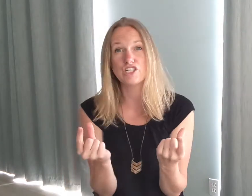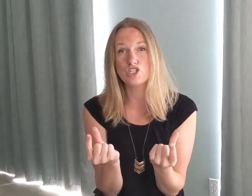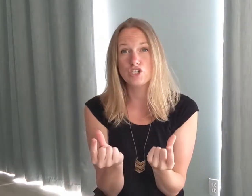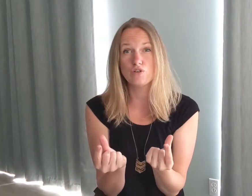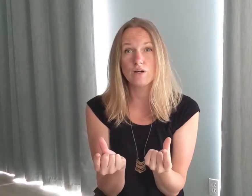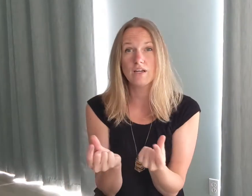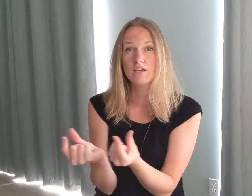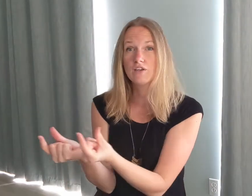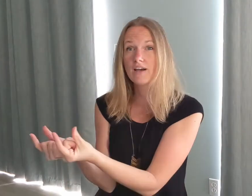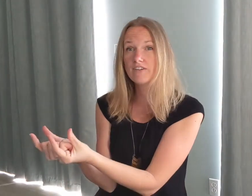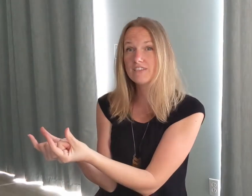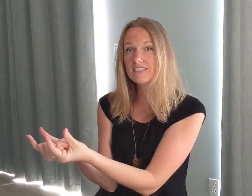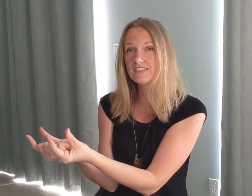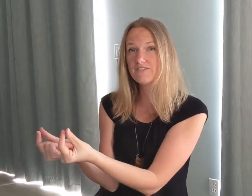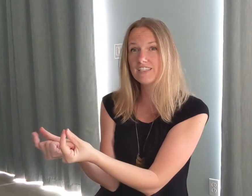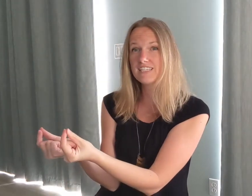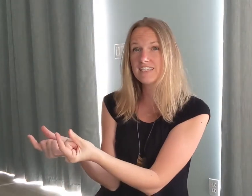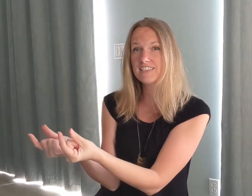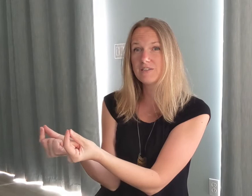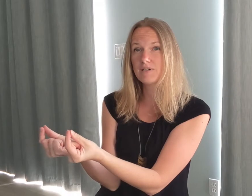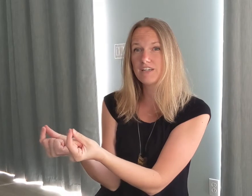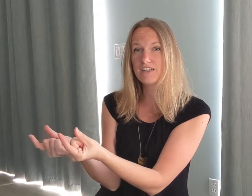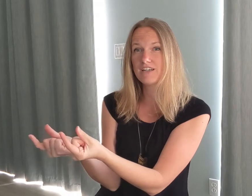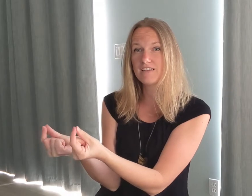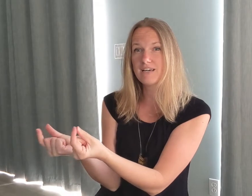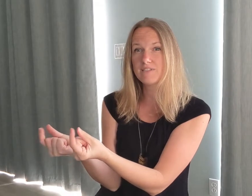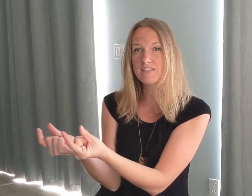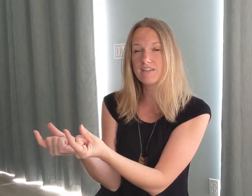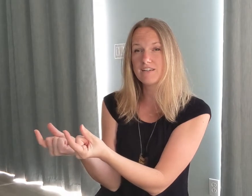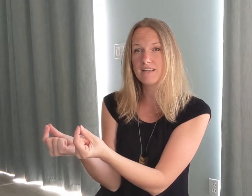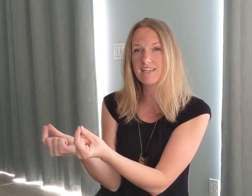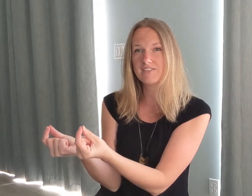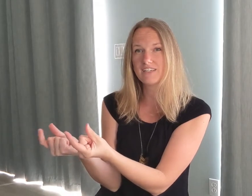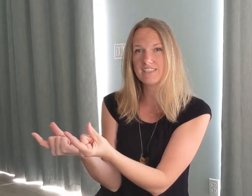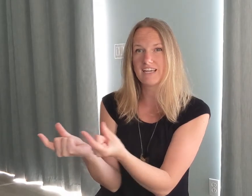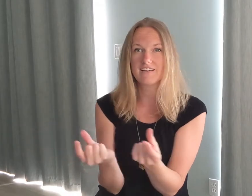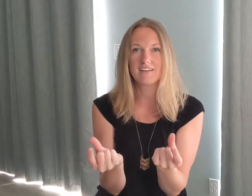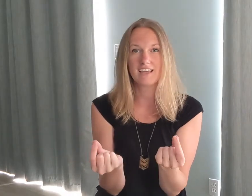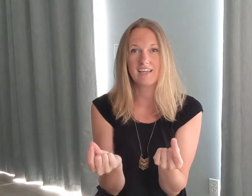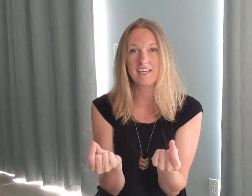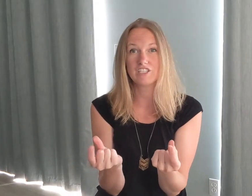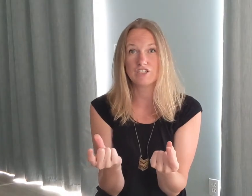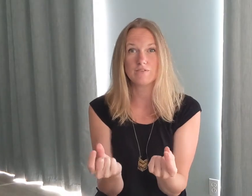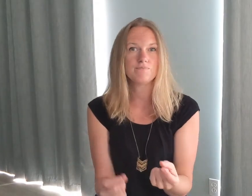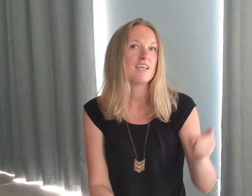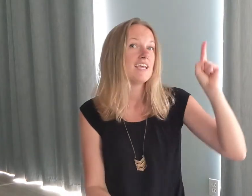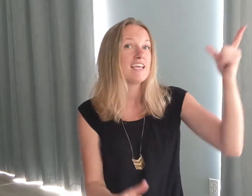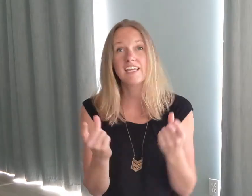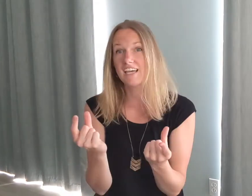do. You have just your fingers like this and you bring your thumbs and your index fingers together, okay? He can do. He can